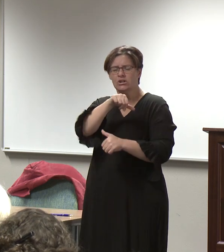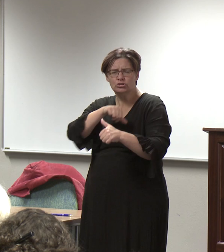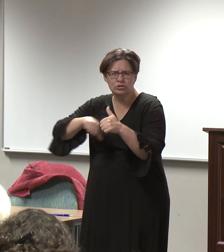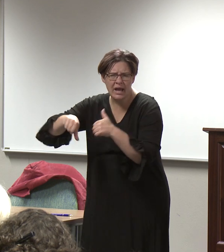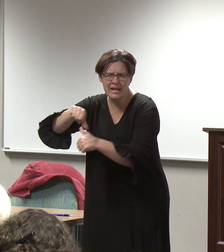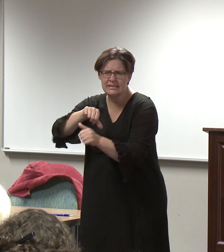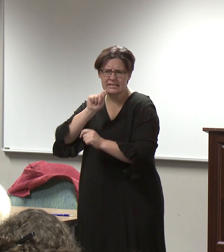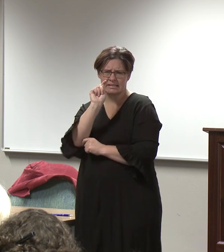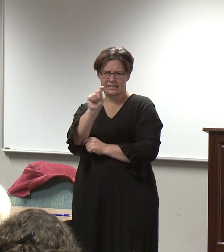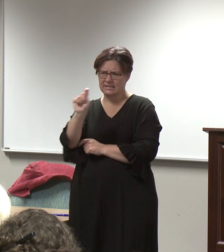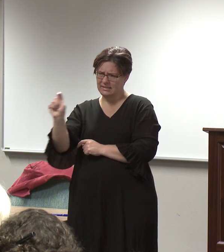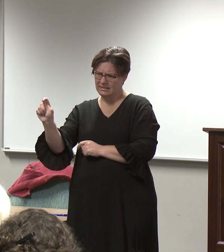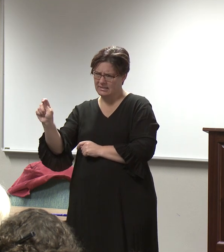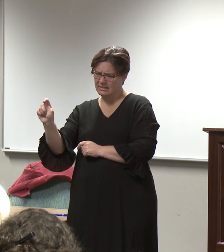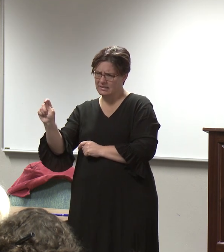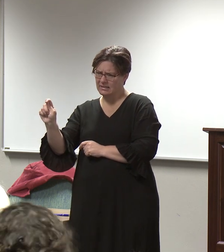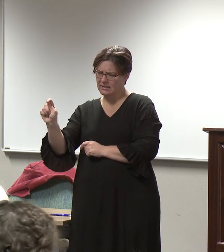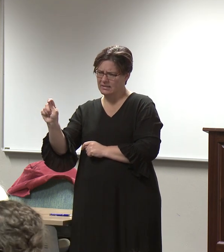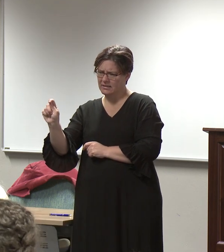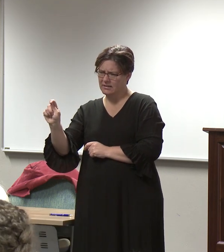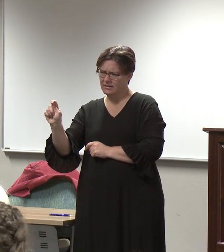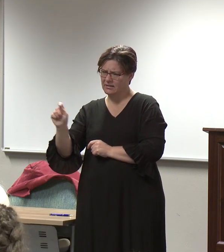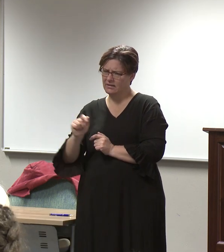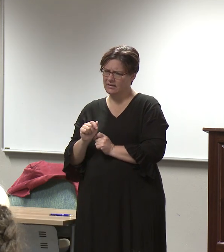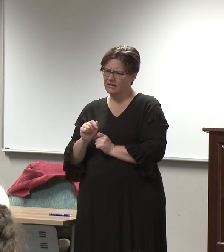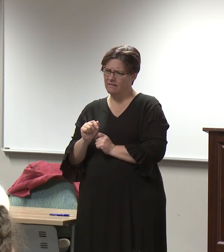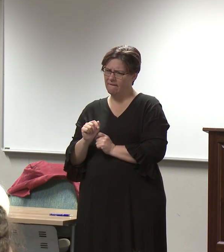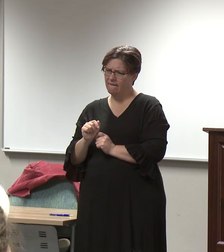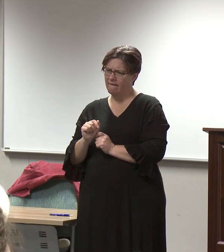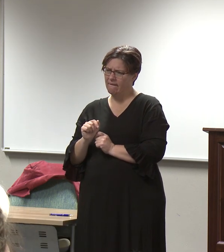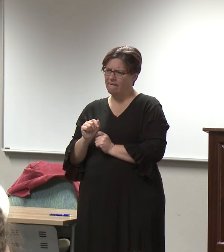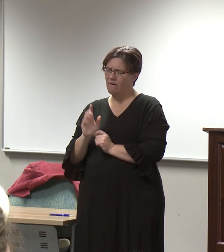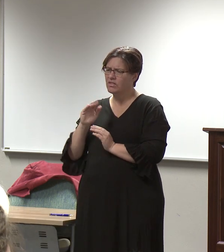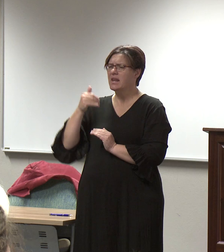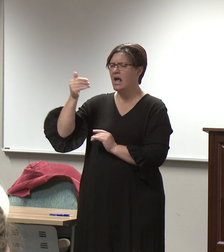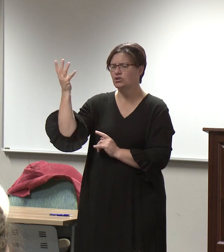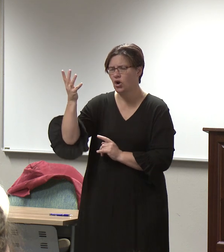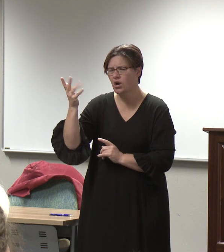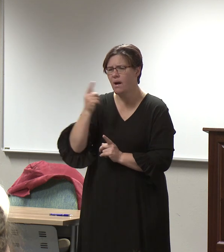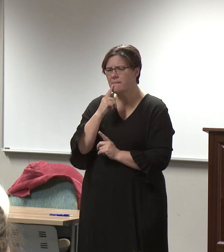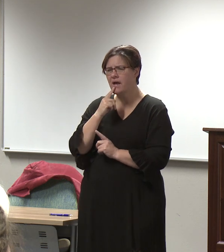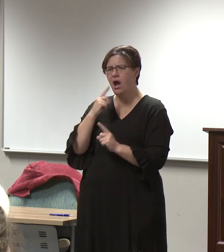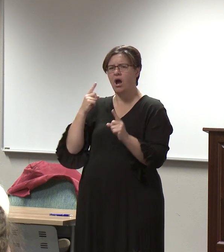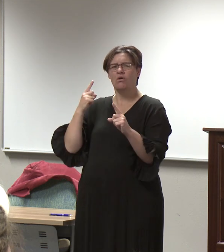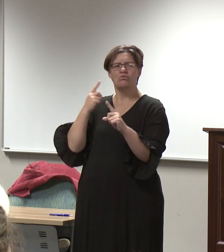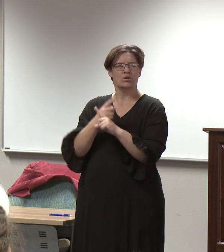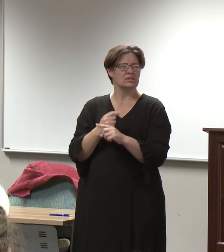societies have this, and I'll work a little bit more in the next talk on this, are really crossed by